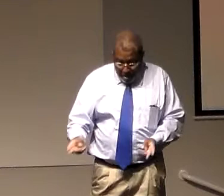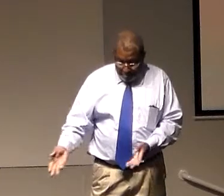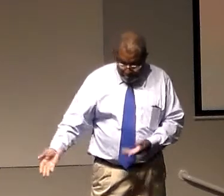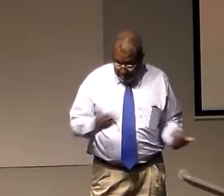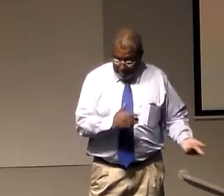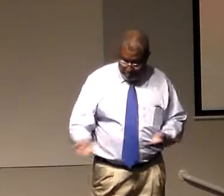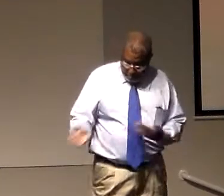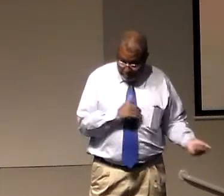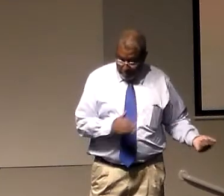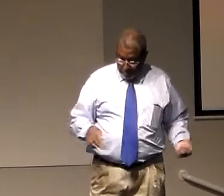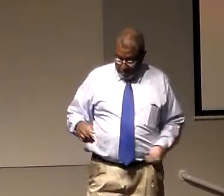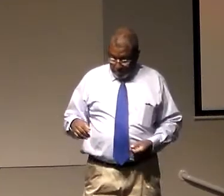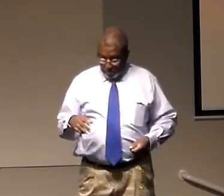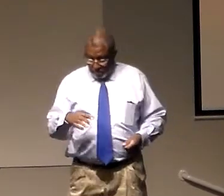men led him out,